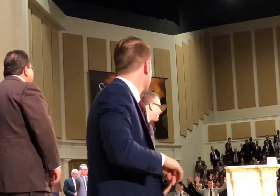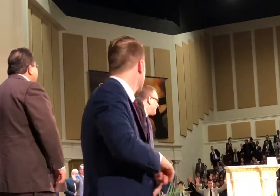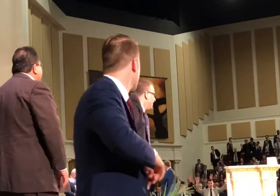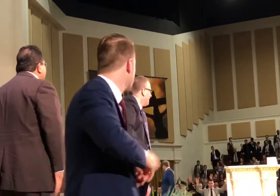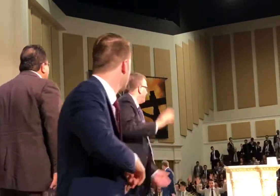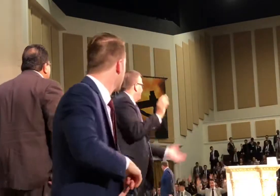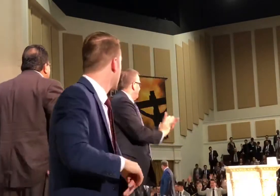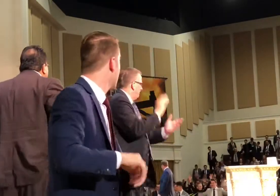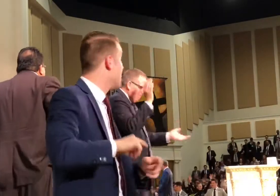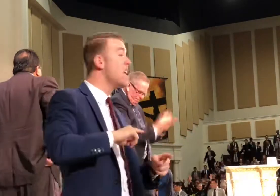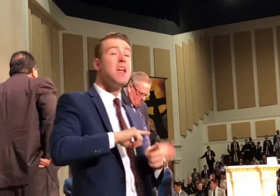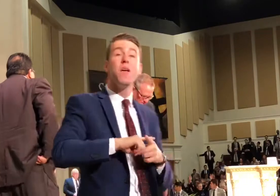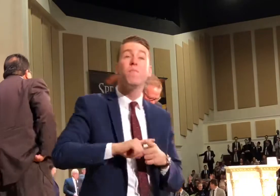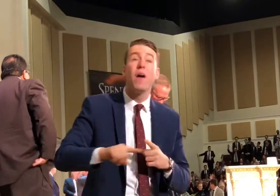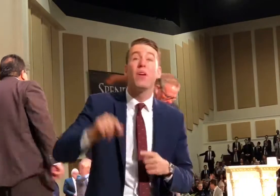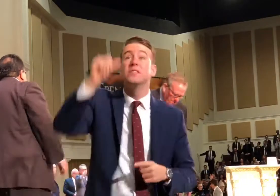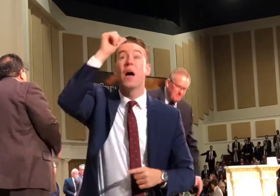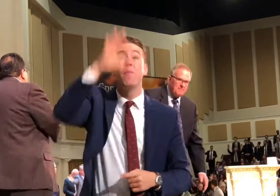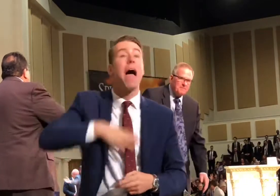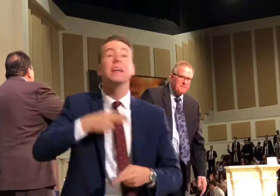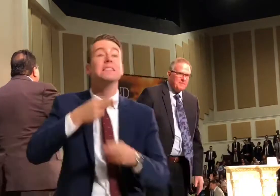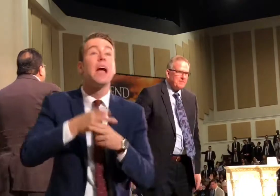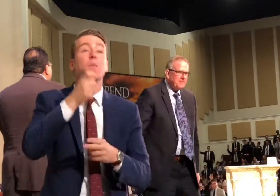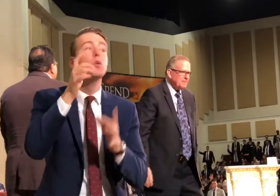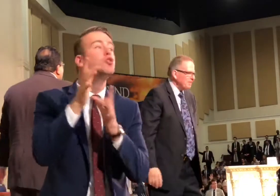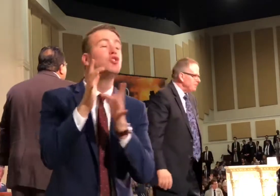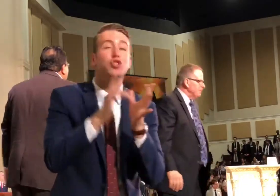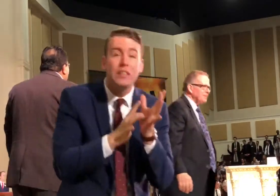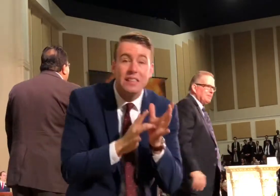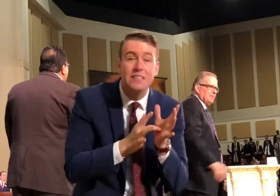But there was a man named Jesus